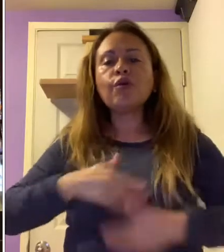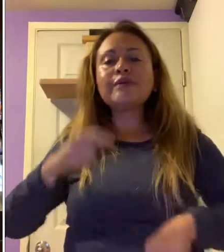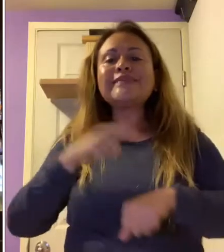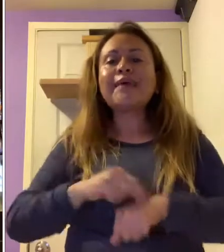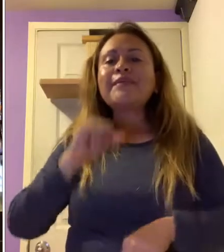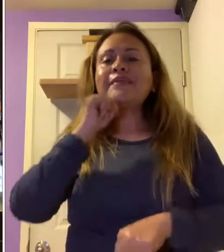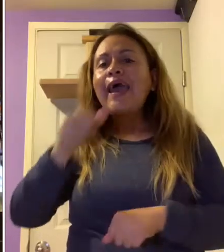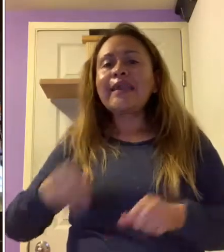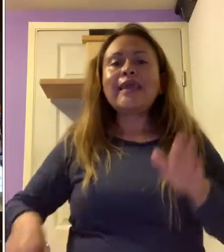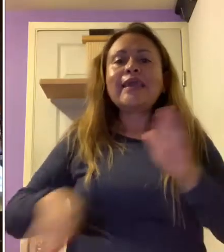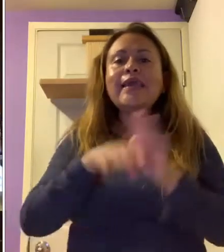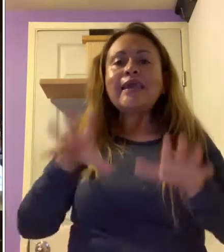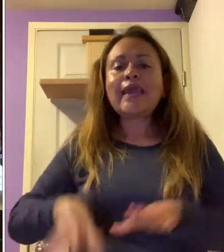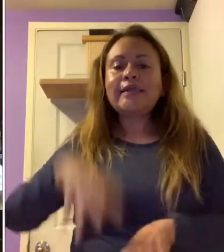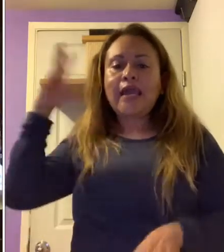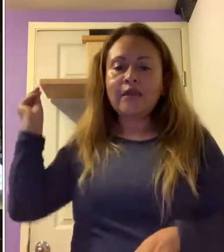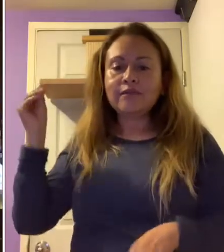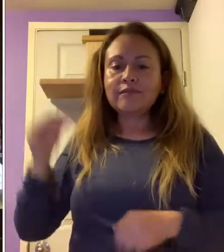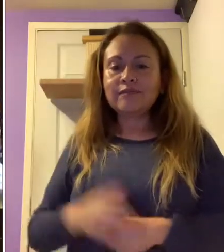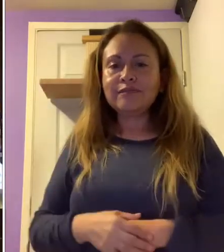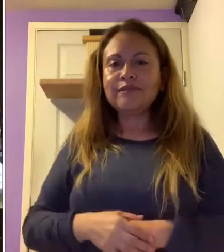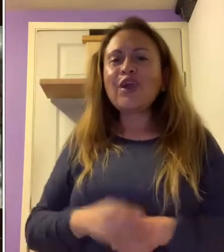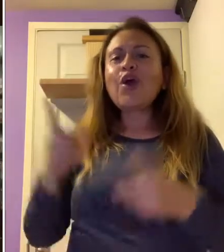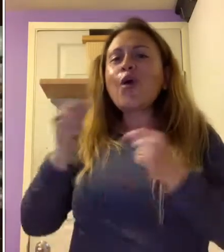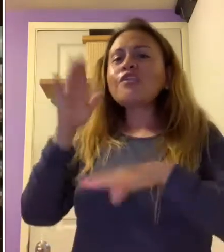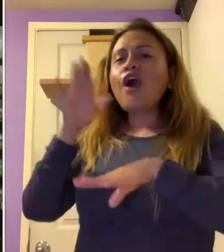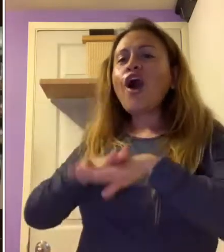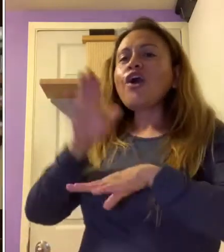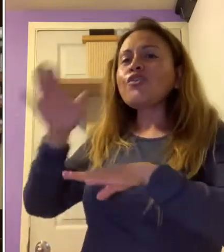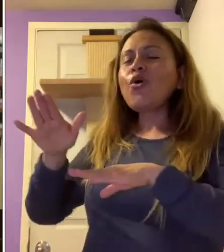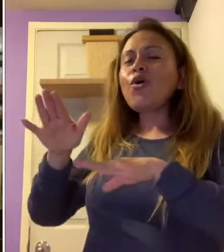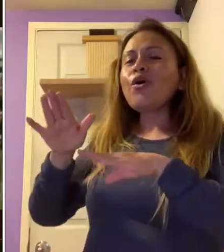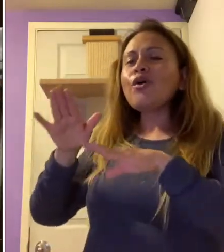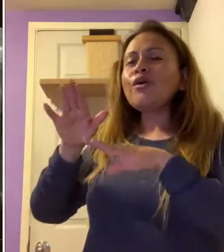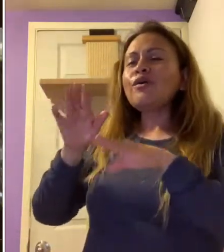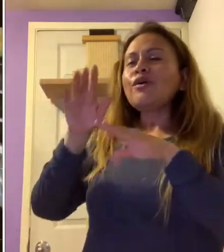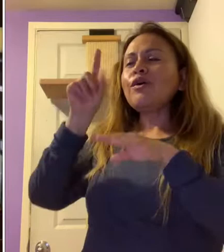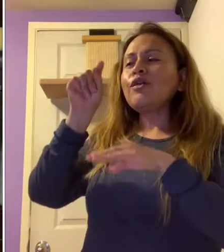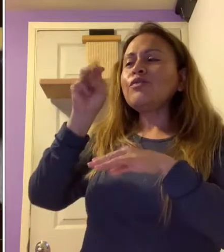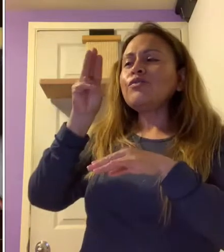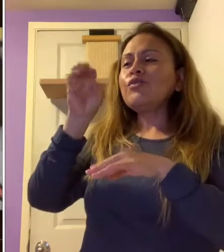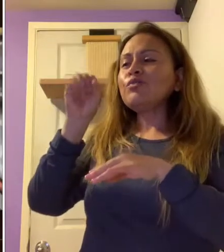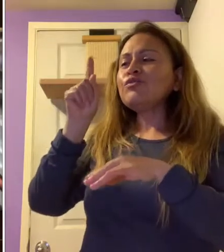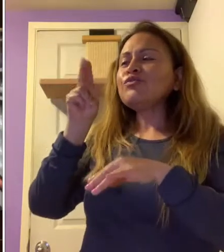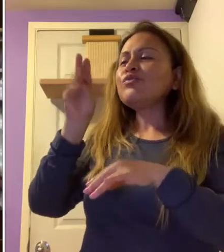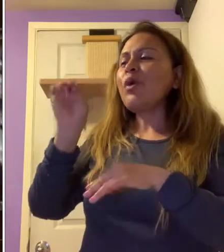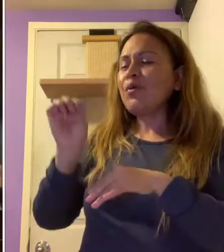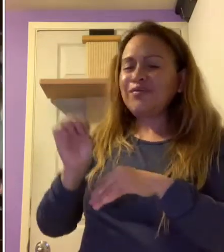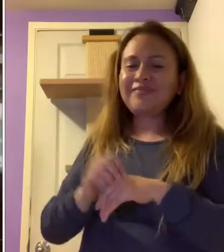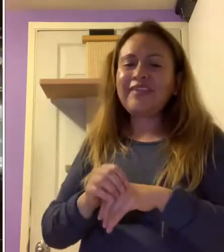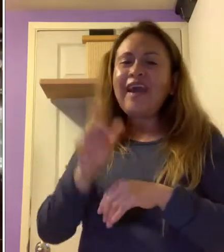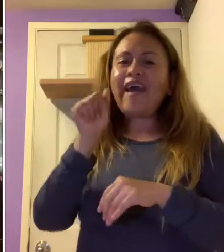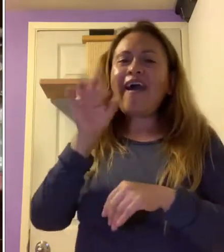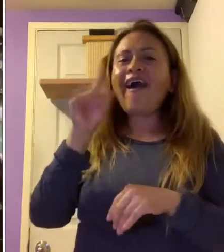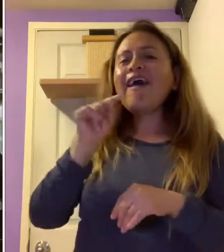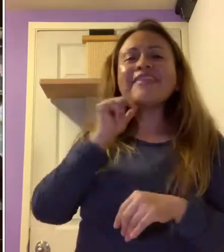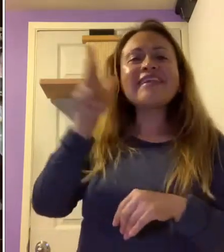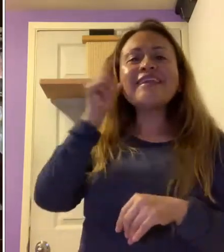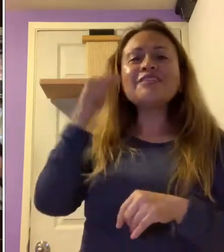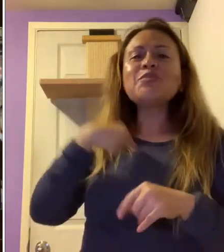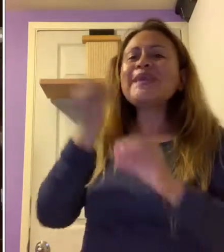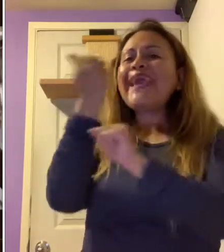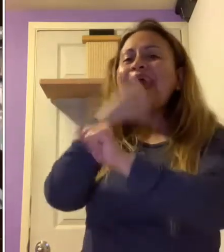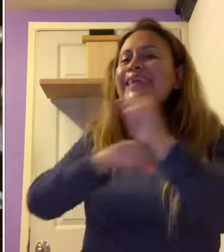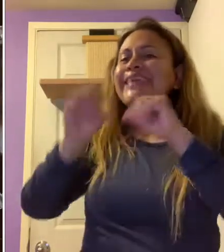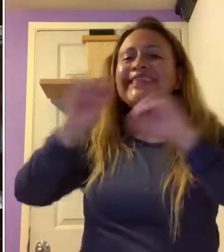good old time and not, I repeat, not getting kicked out. What's on your Tuesday? Nothing, Art. Art doesn't listen